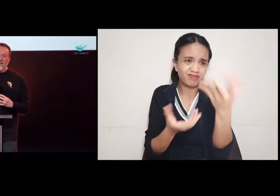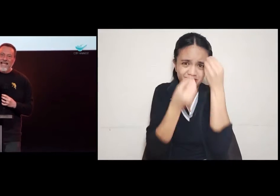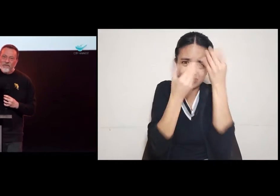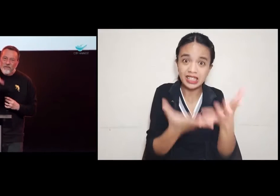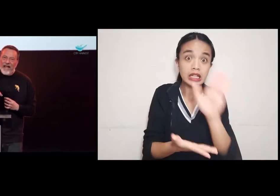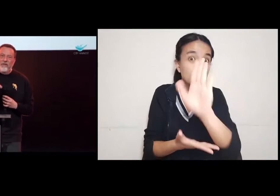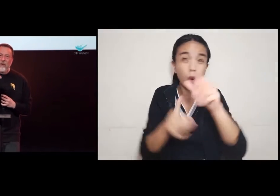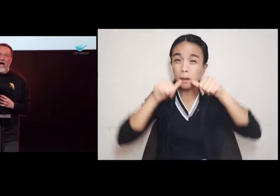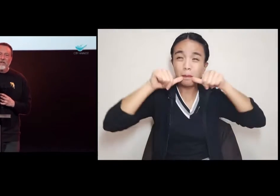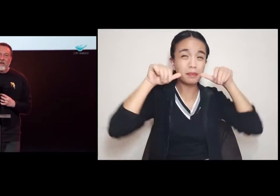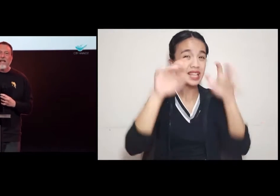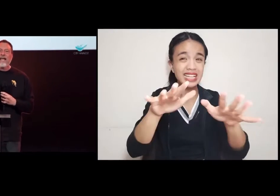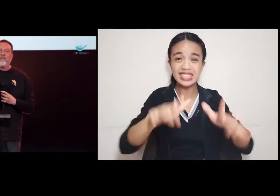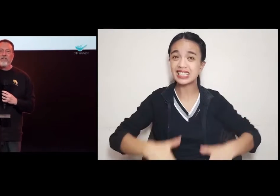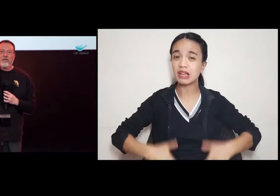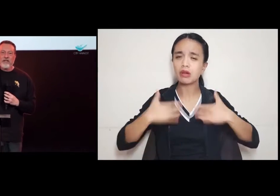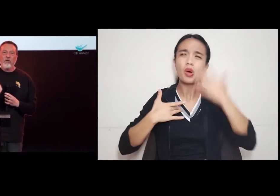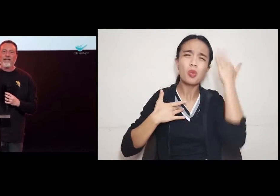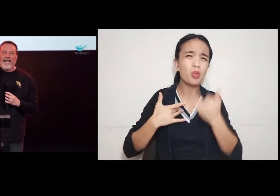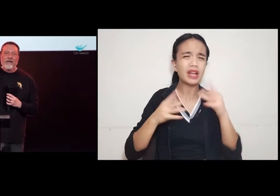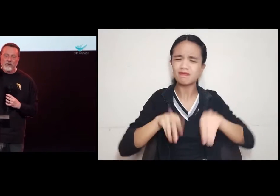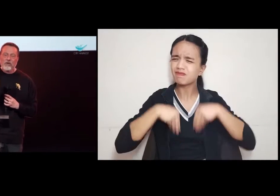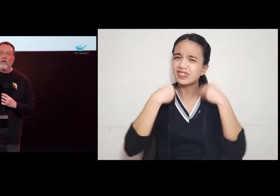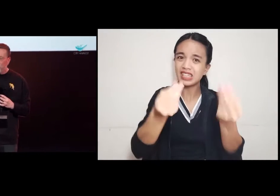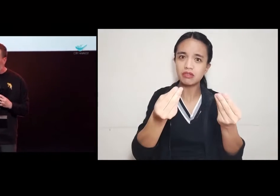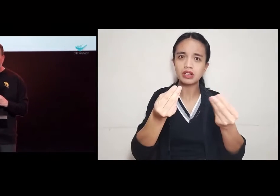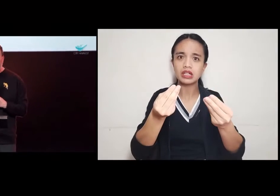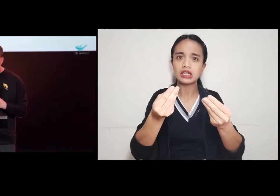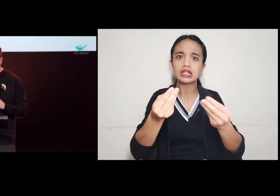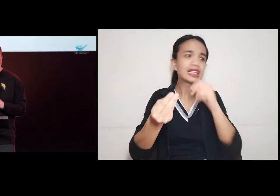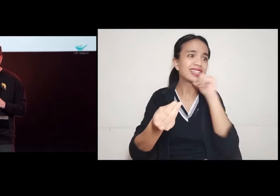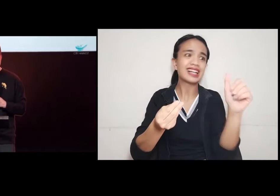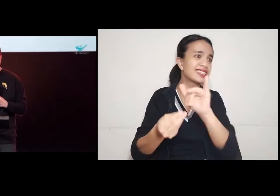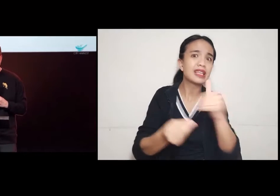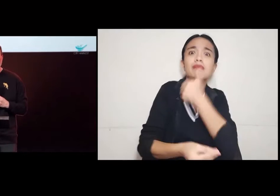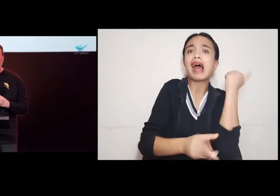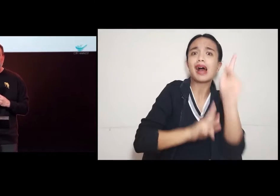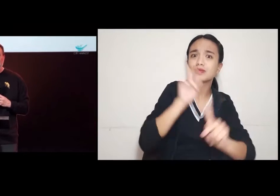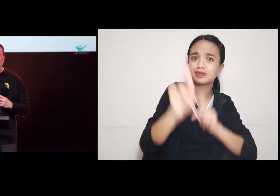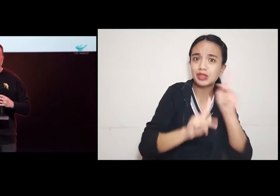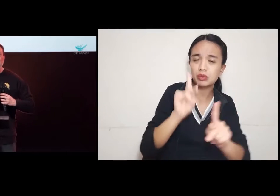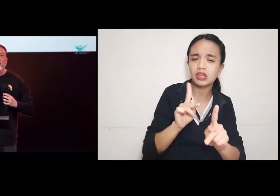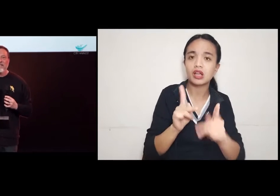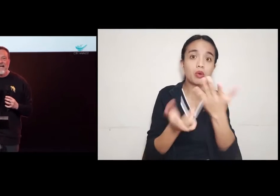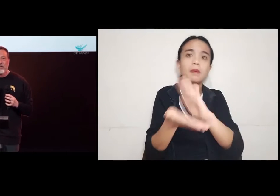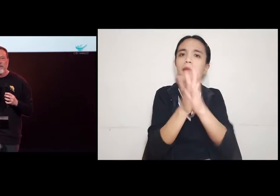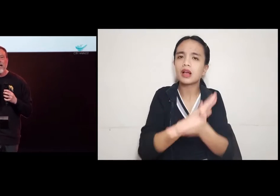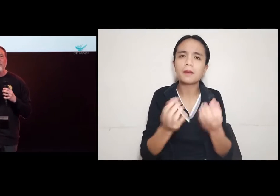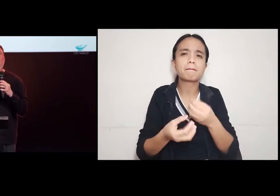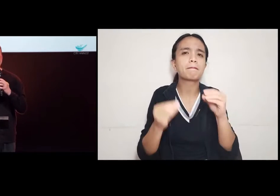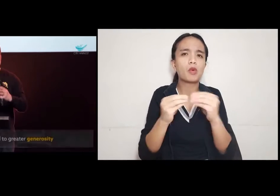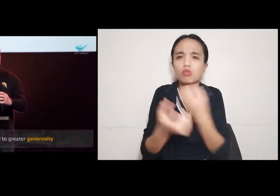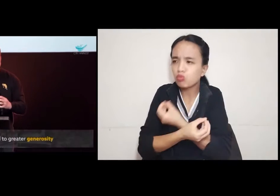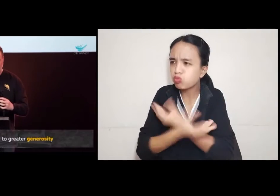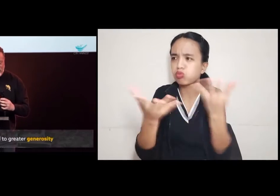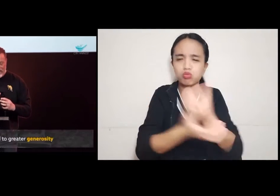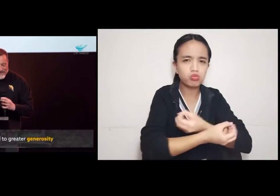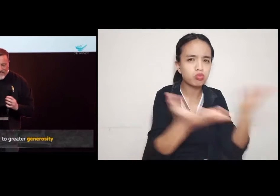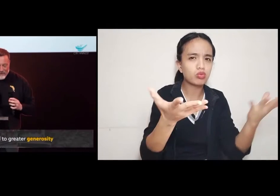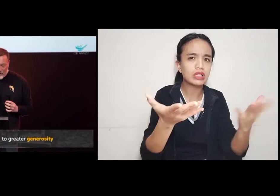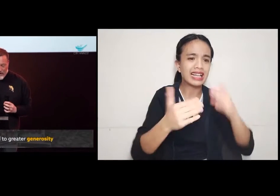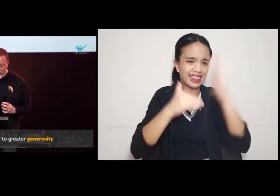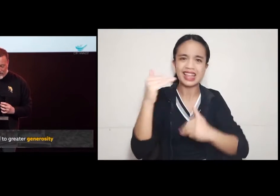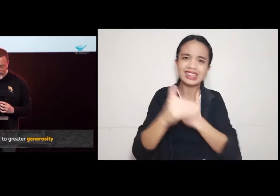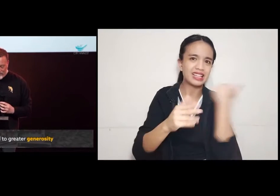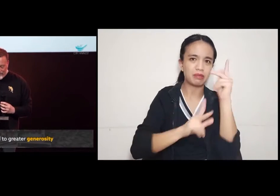minute that favor on your life is so that you can have so much more than everyone else. It's so that you can actually become more generous